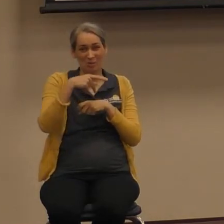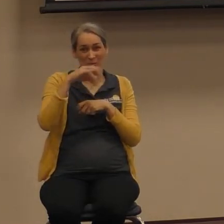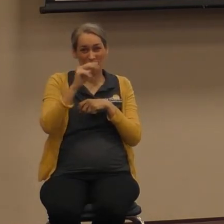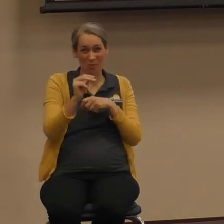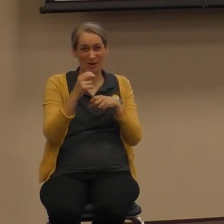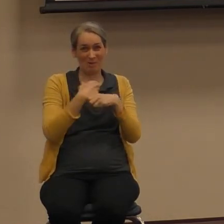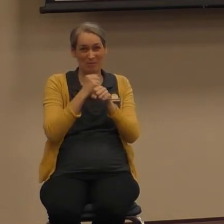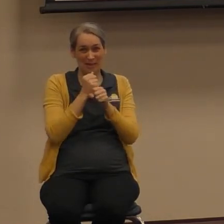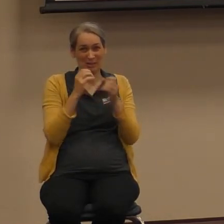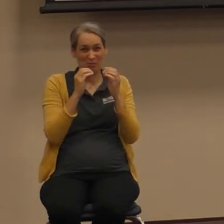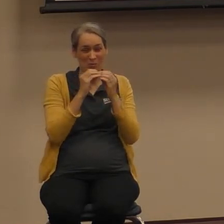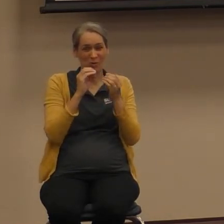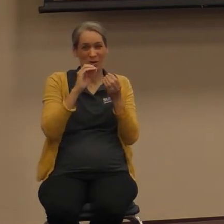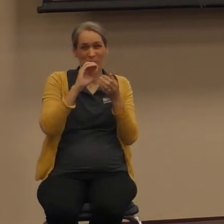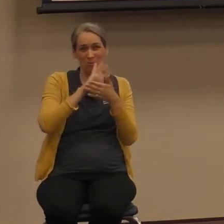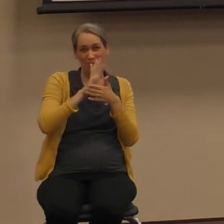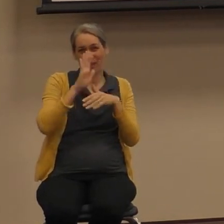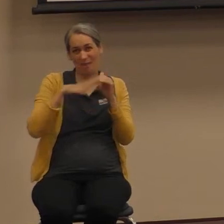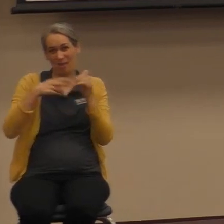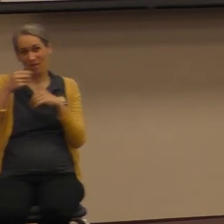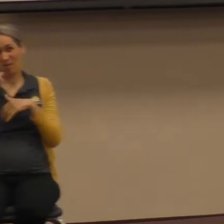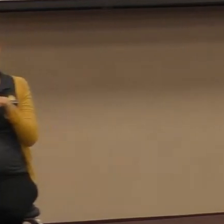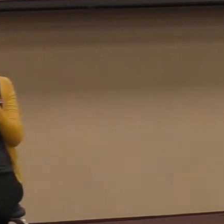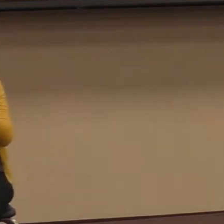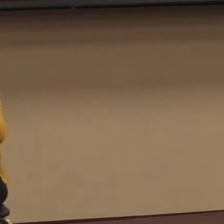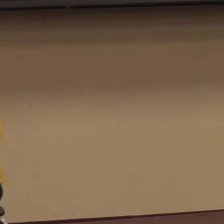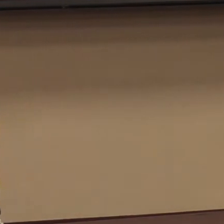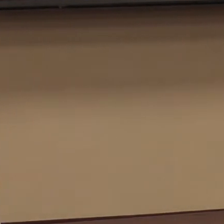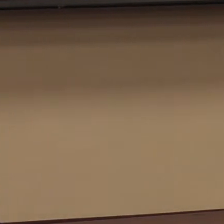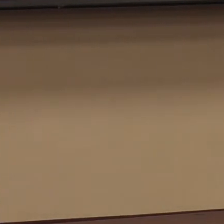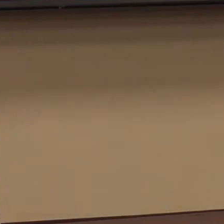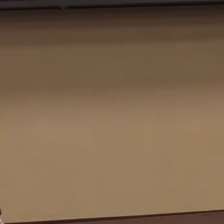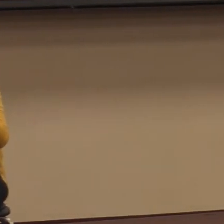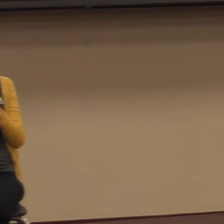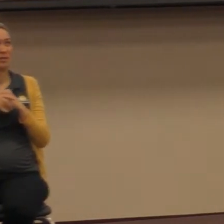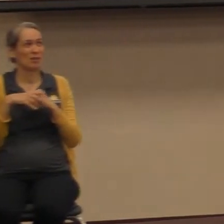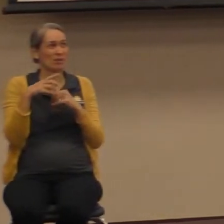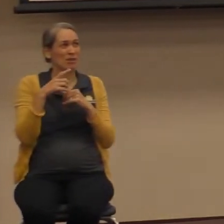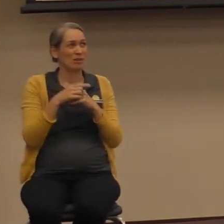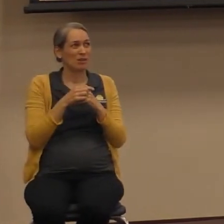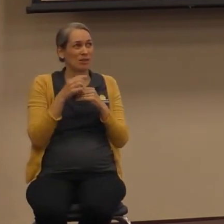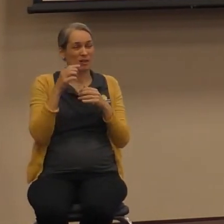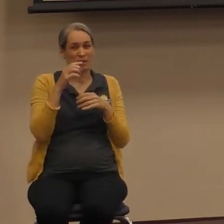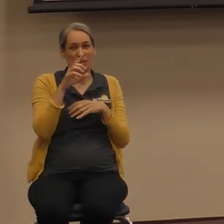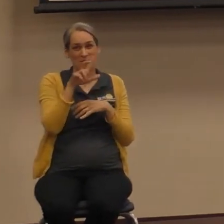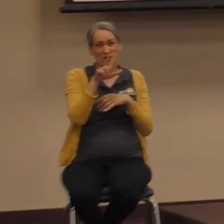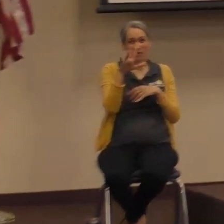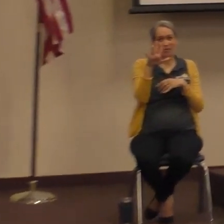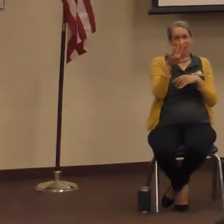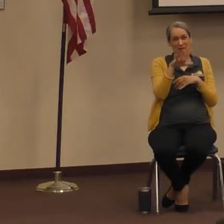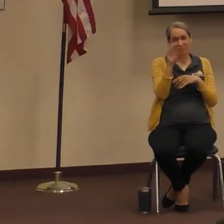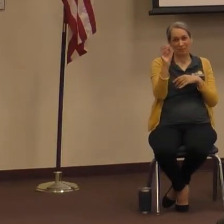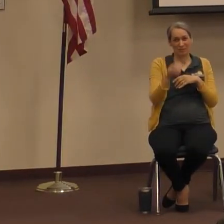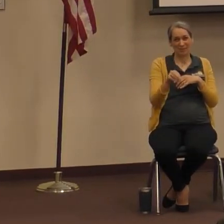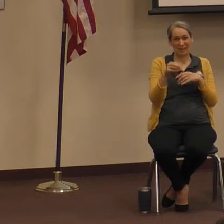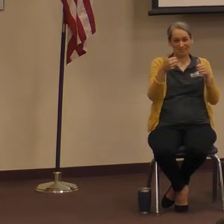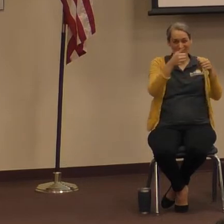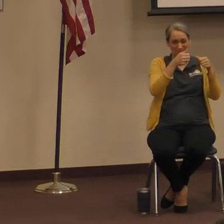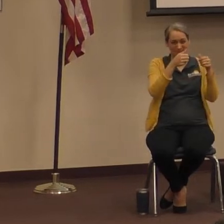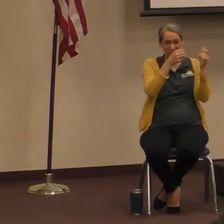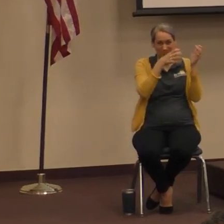25% of search engine requests are related to sex, so a quarter of them. 35% of downloads from the internet are pornographic.